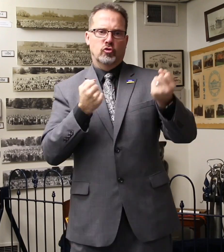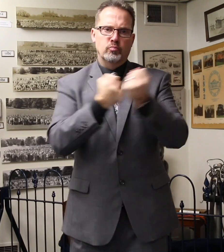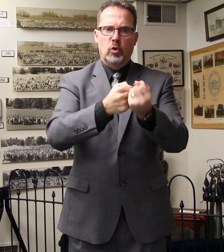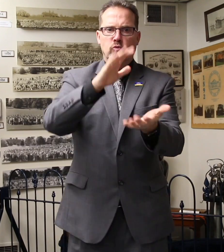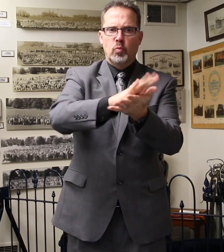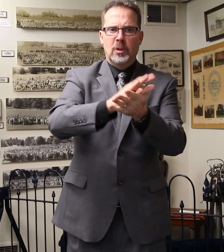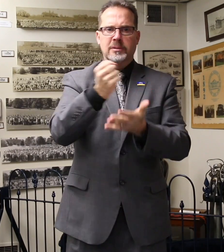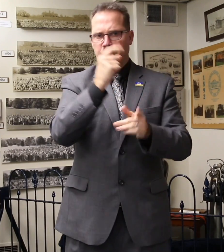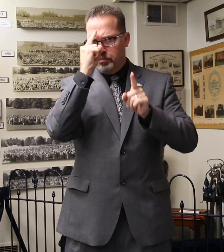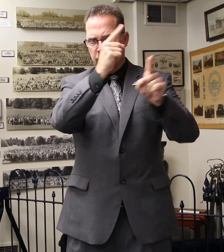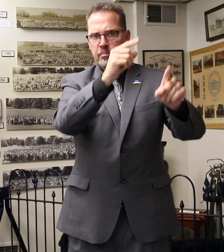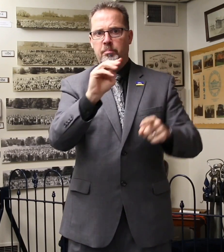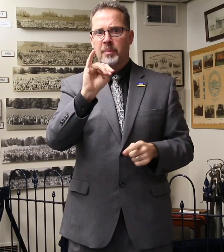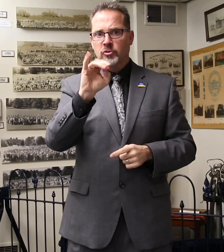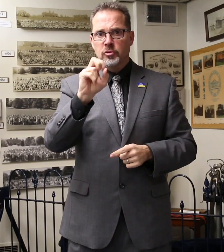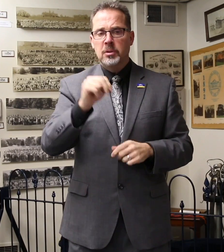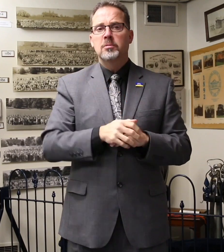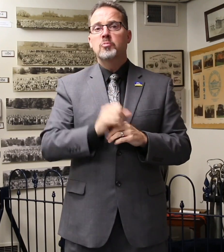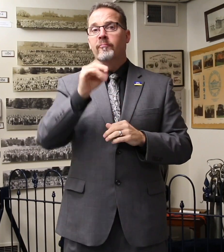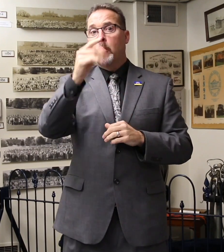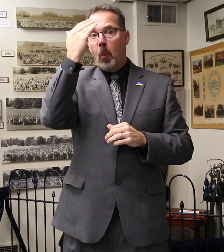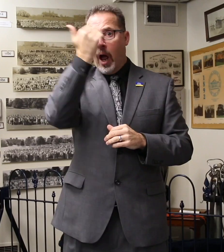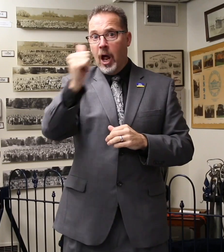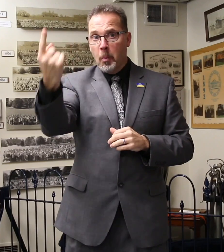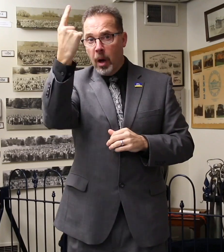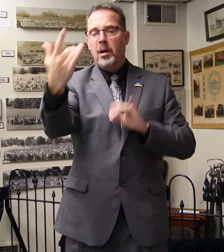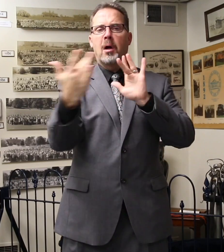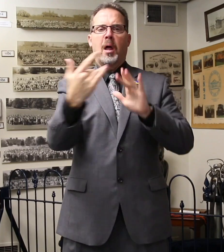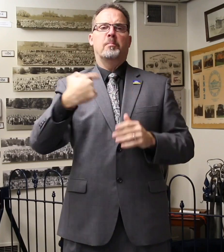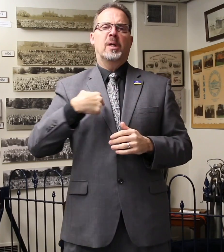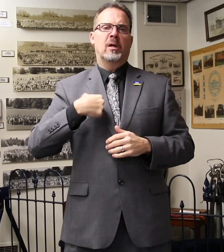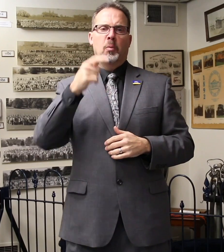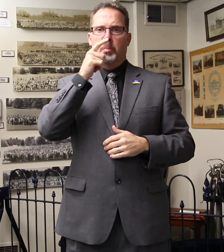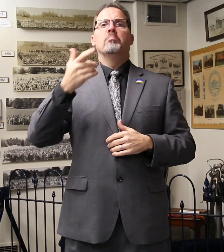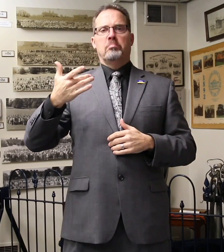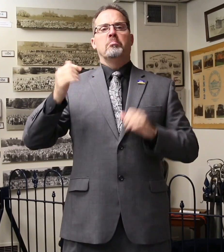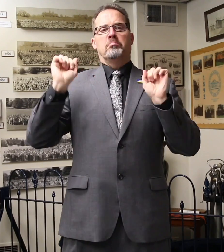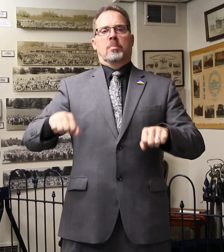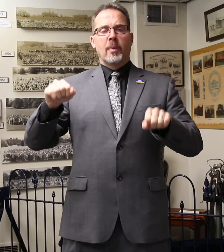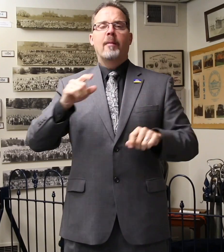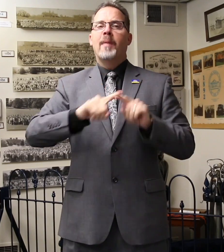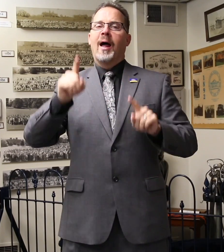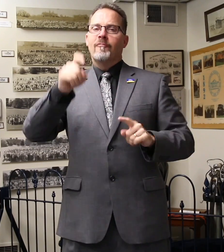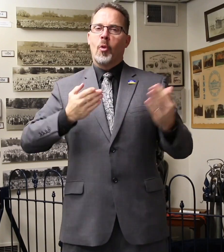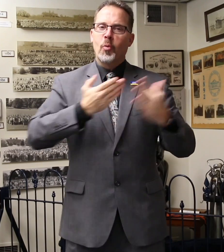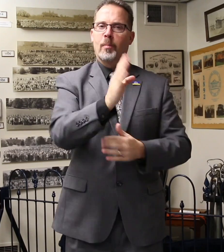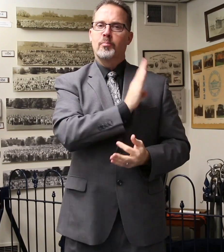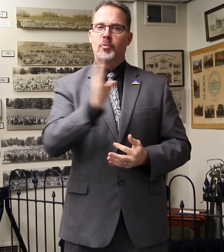other area of expertise which could contribute to the school or contribute to our mission, we're looking forward to reaching out to those people. And if you have people